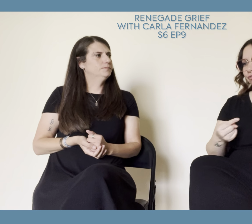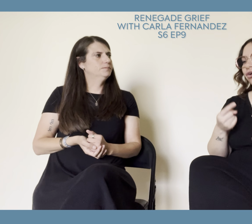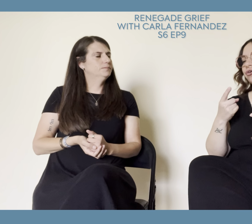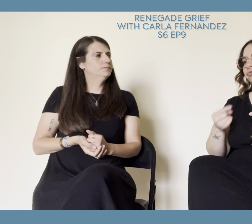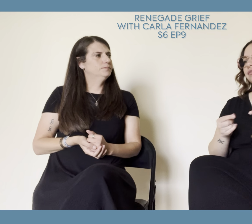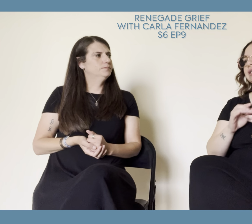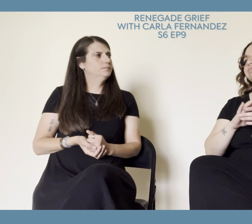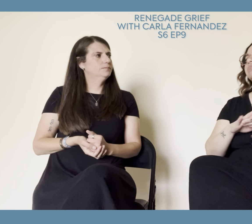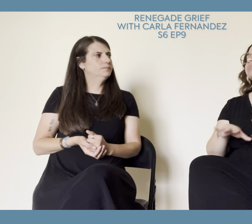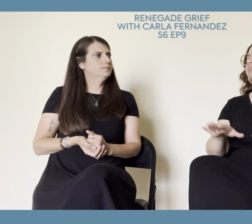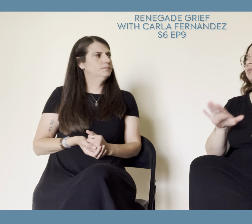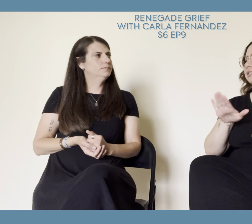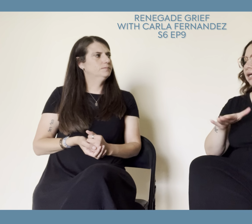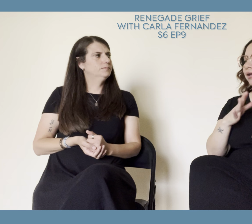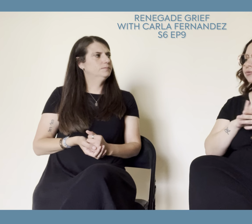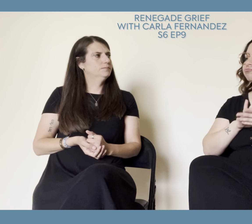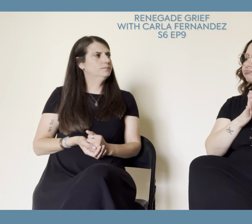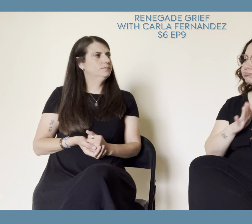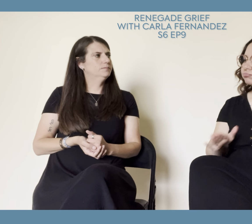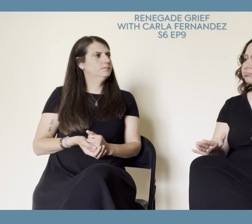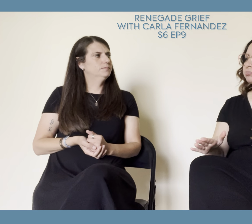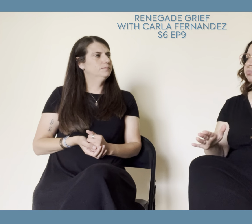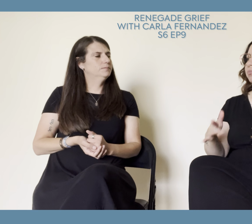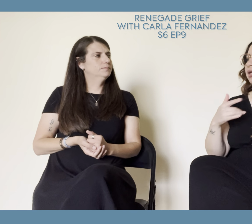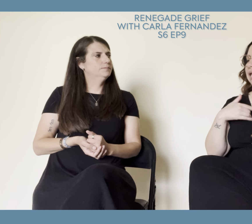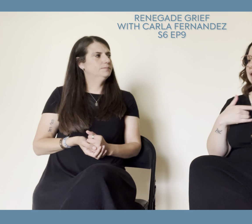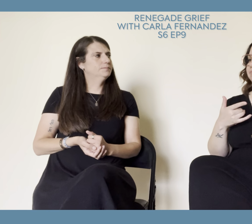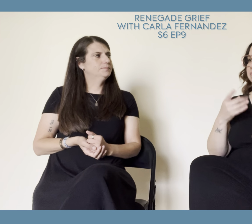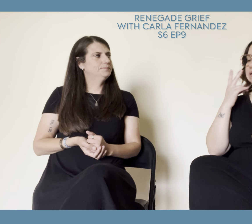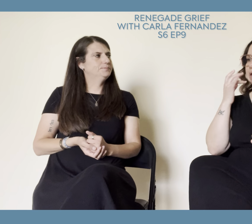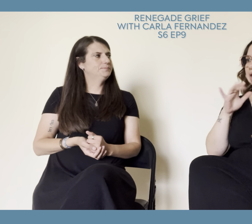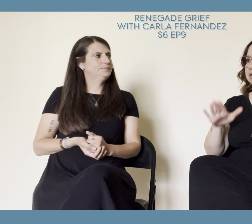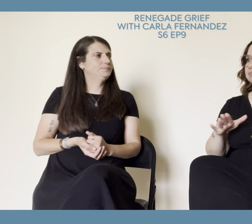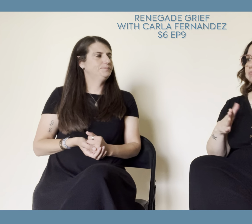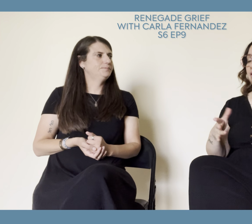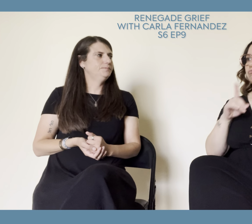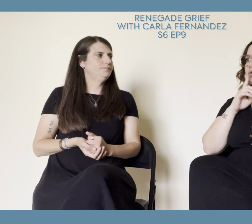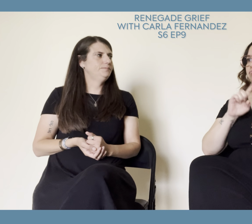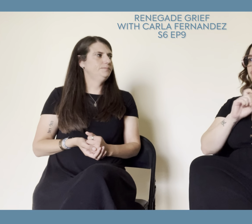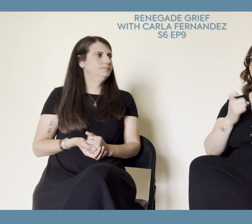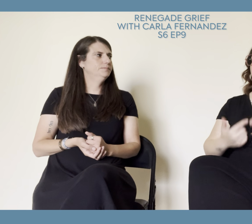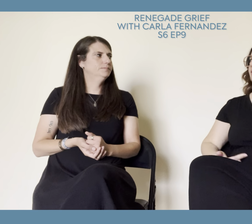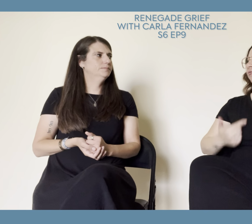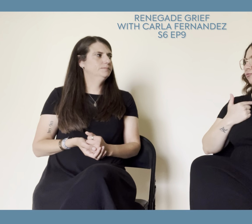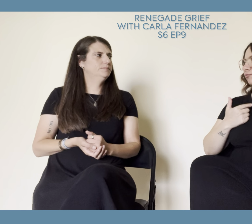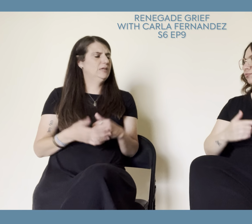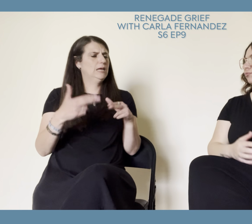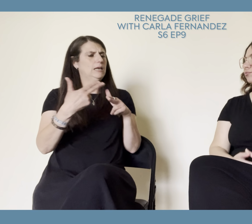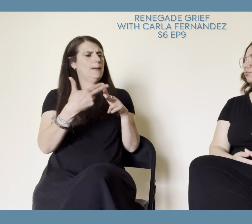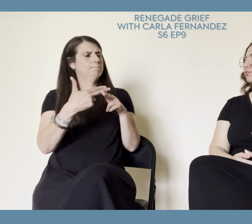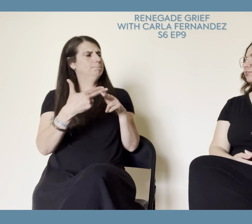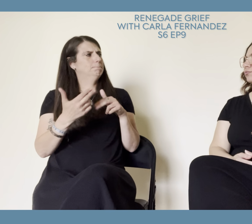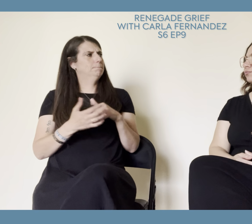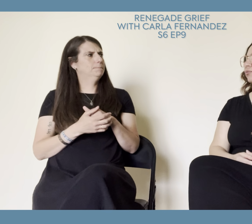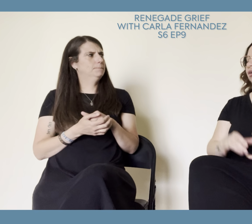peacefully. Still being there and being with that death is life-changing. And what was your dad's name? George. What was your dad's